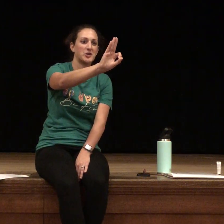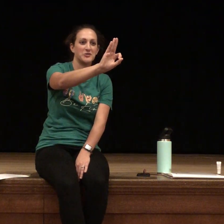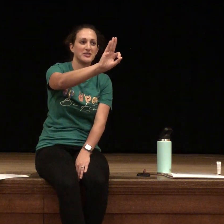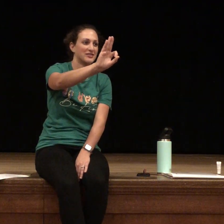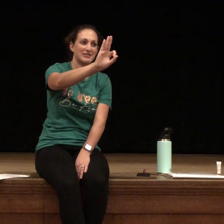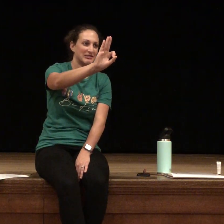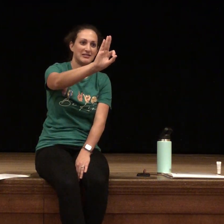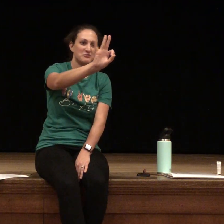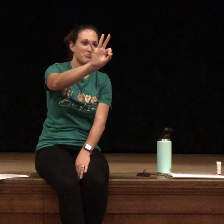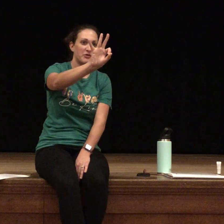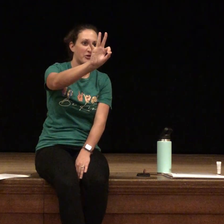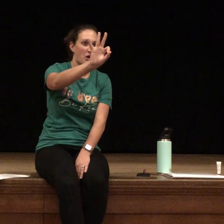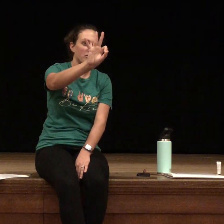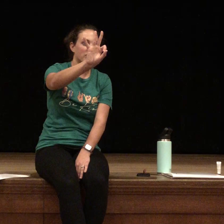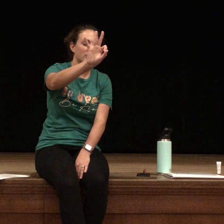closed, but they're apart.